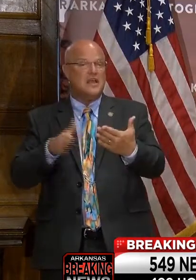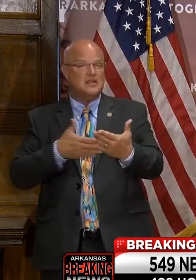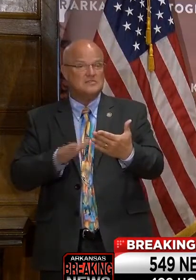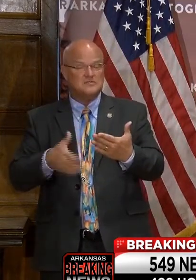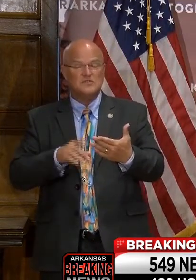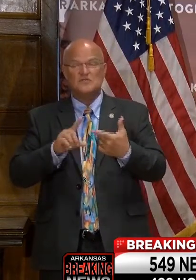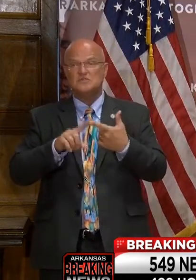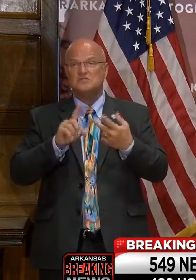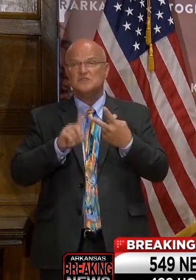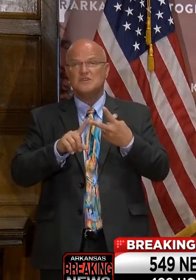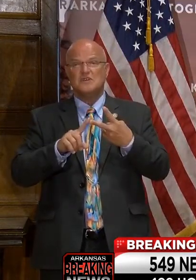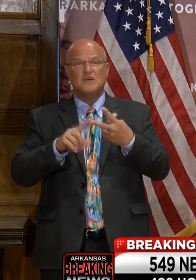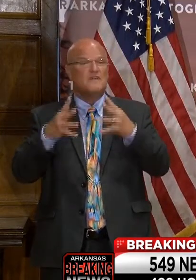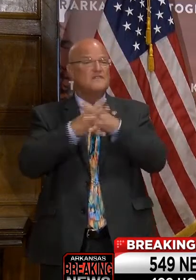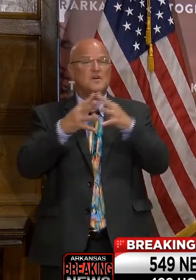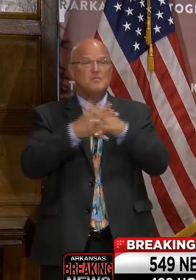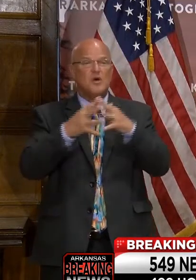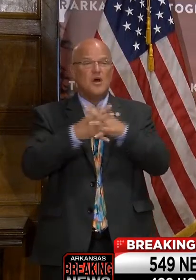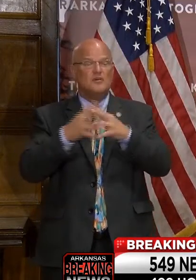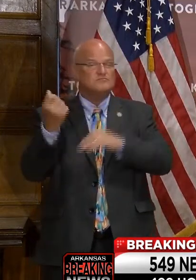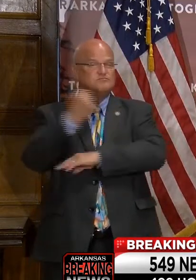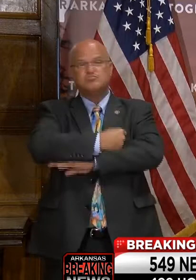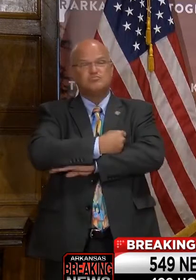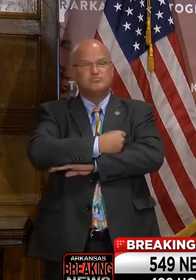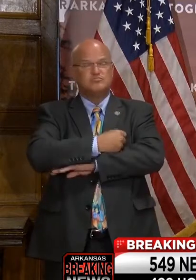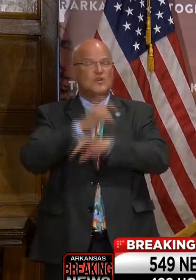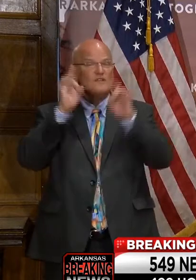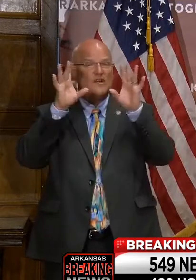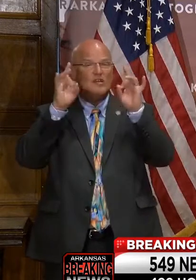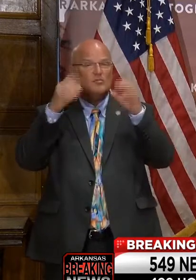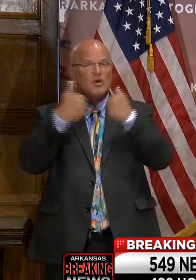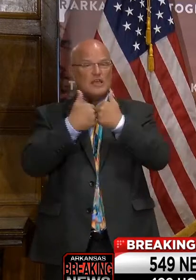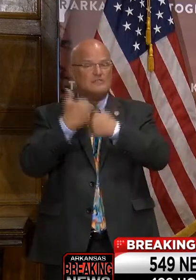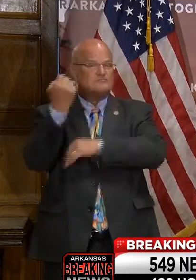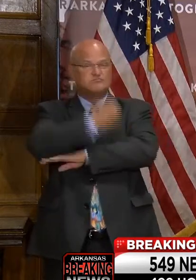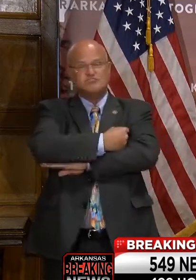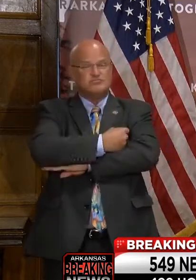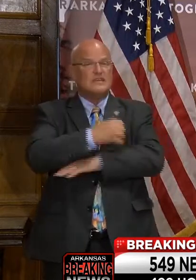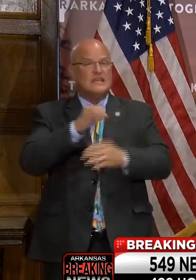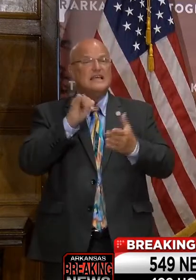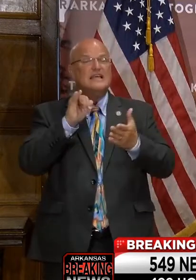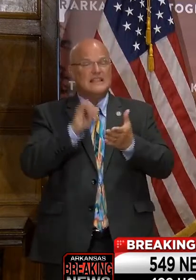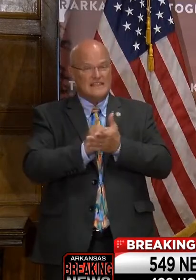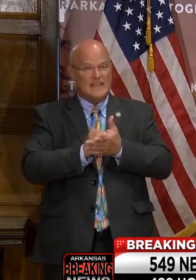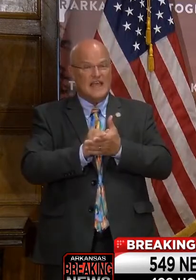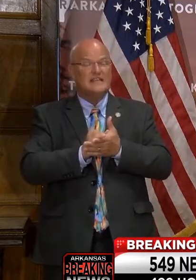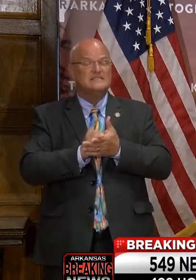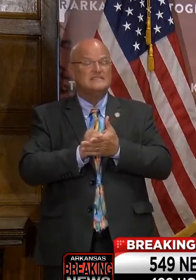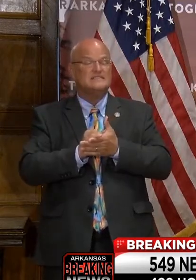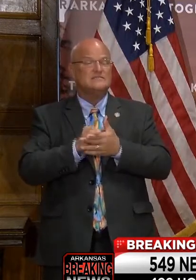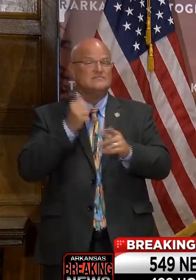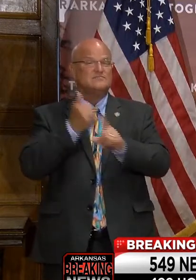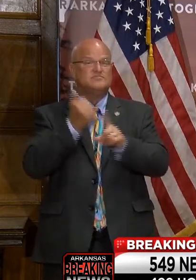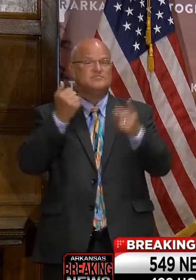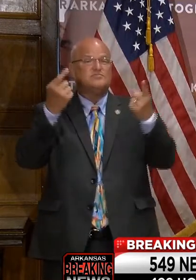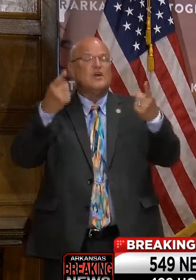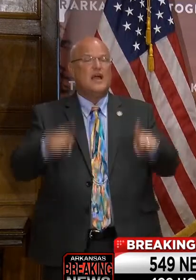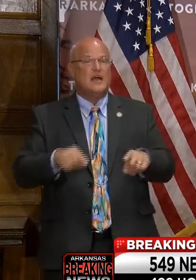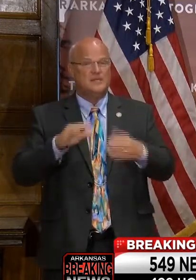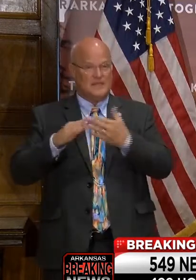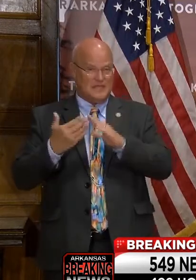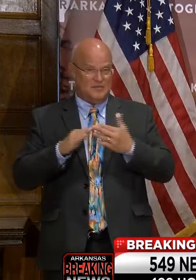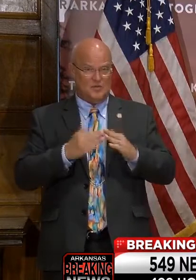or your football games or your volleyball games. I mean, that's the repercussions are what happens in